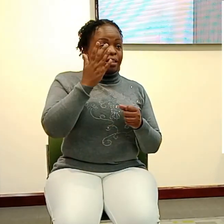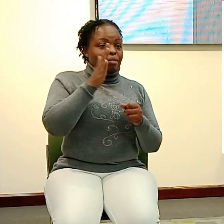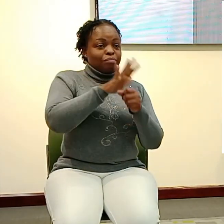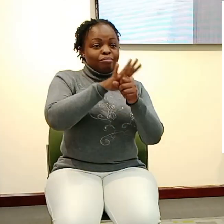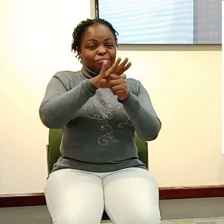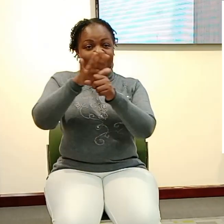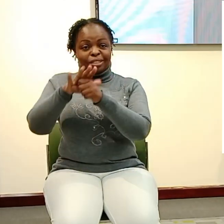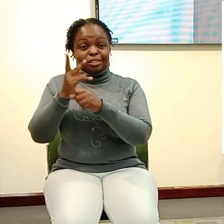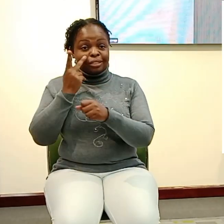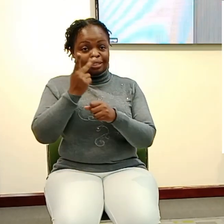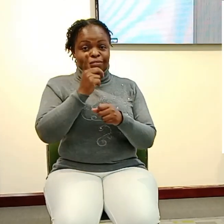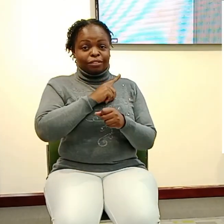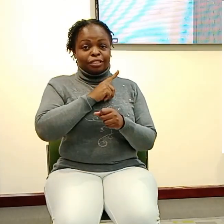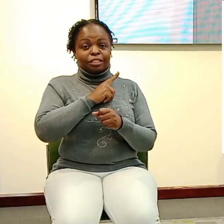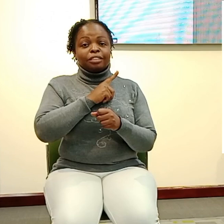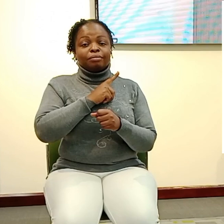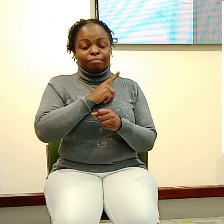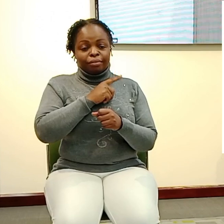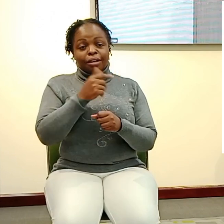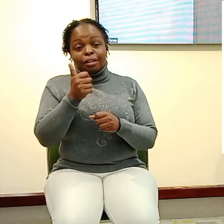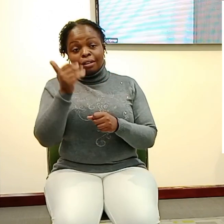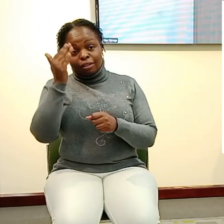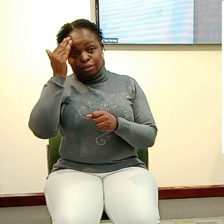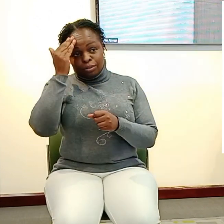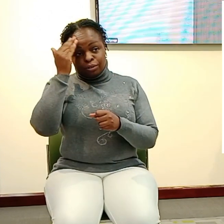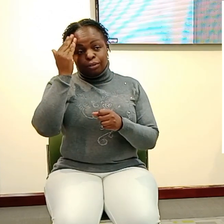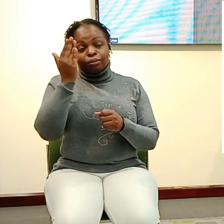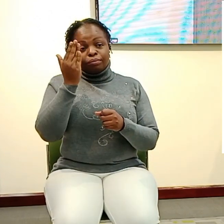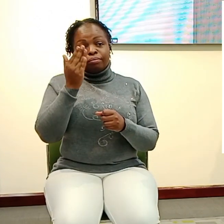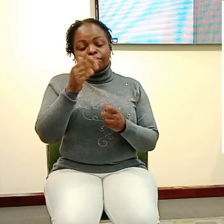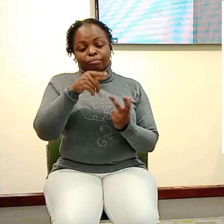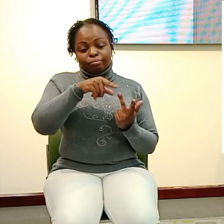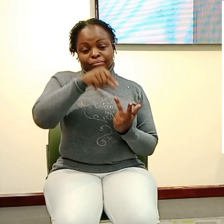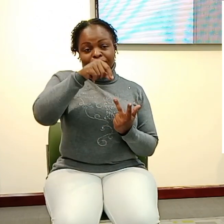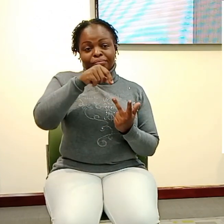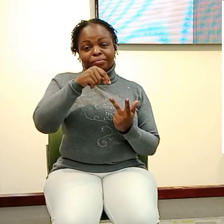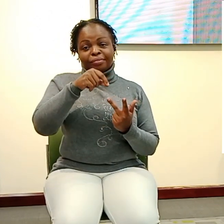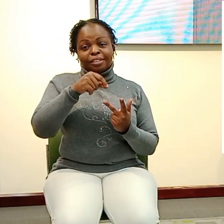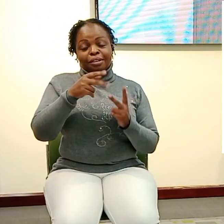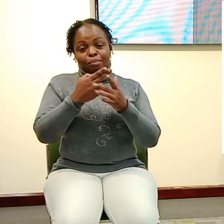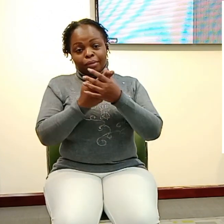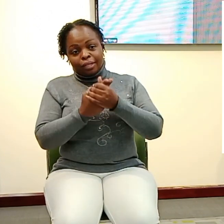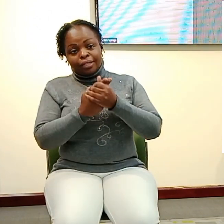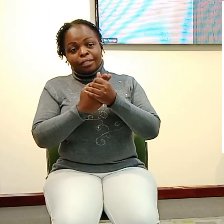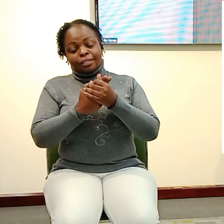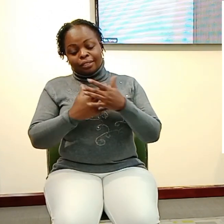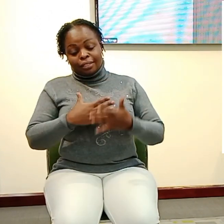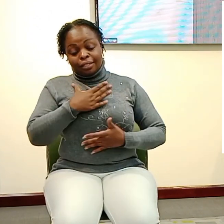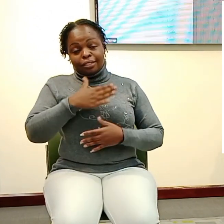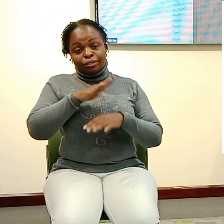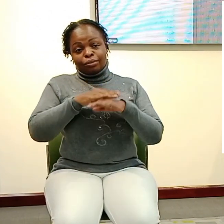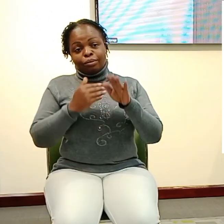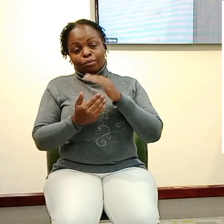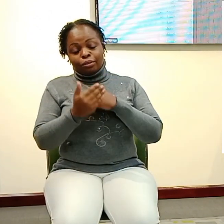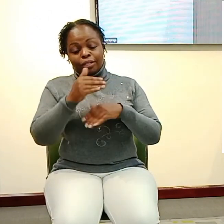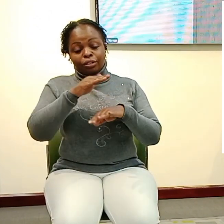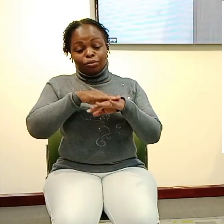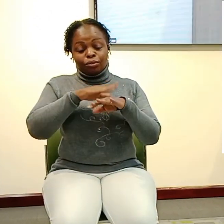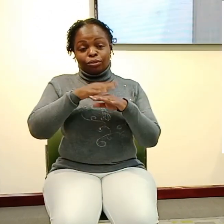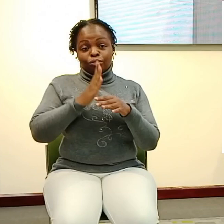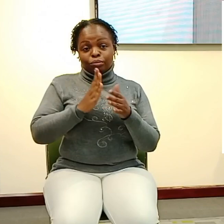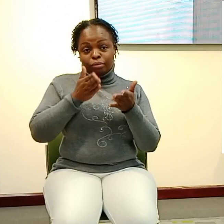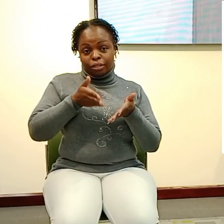some familiar faces. Esteemed partners and guests, good morning. It's an absolute pleasure to be with you